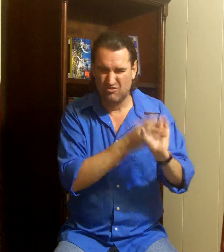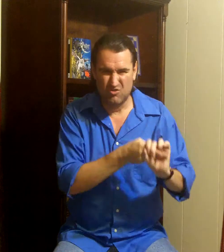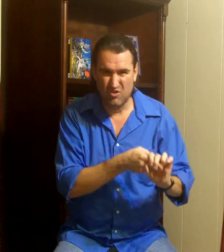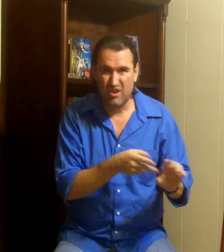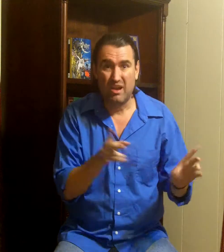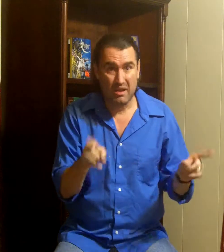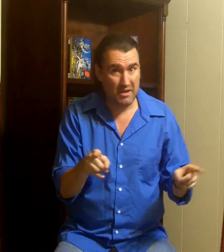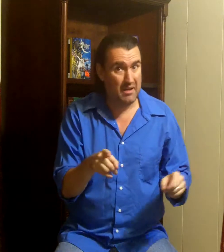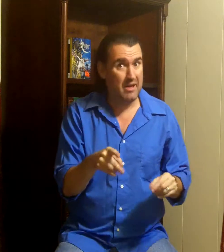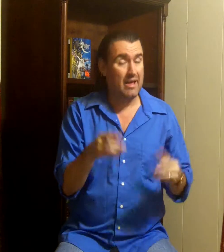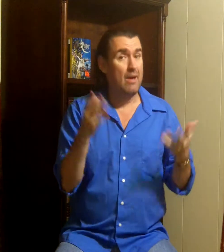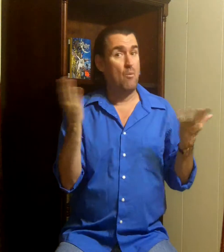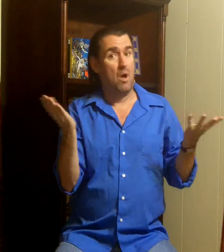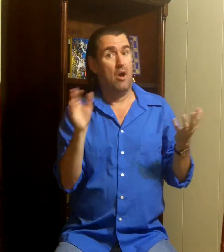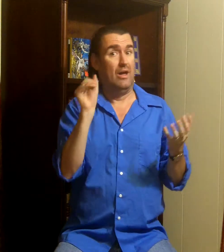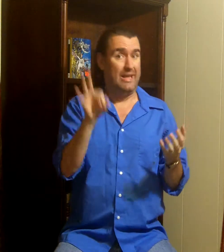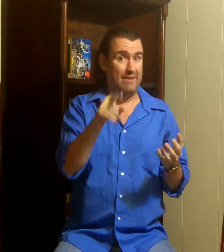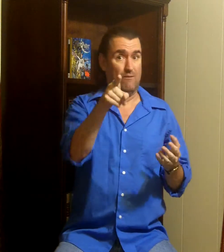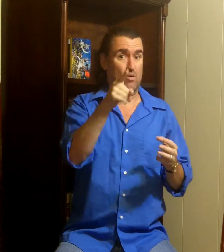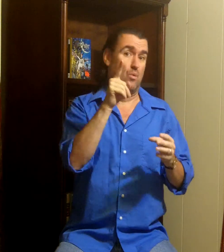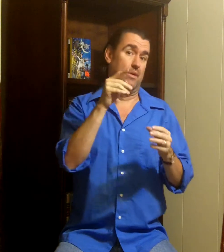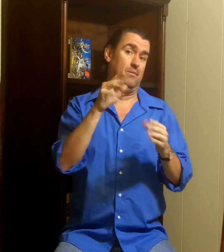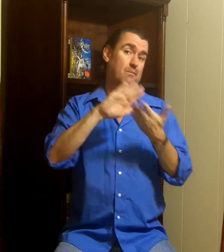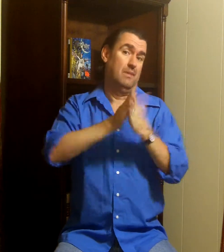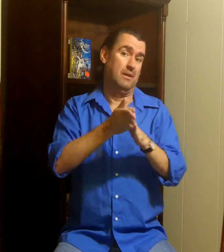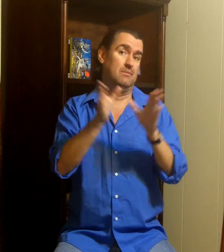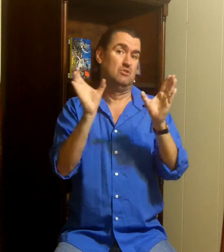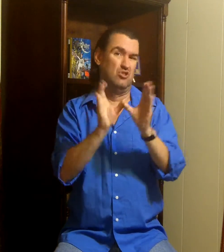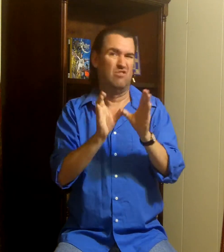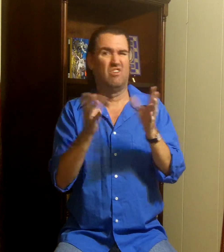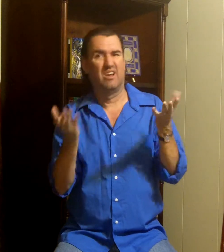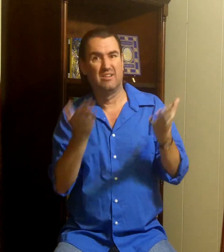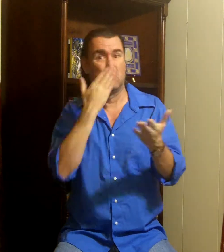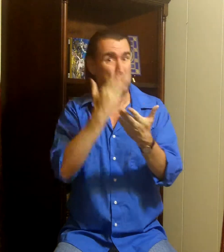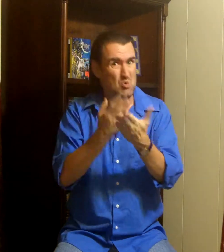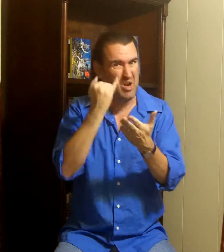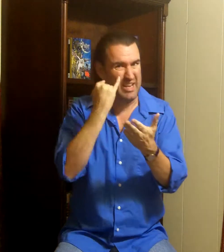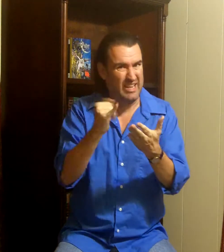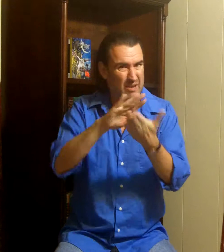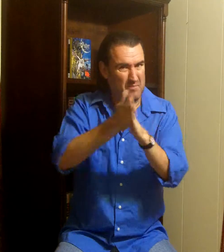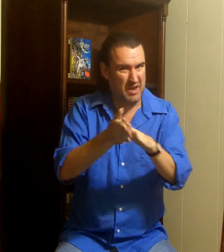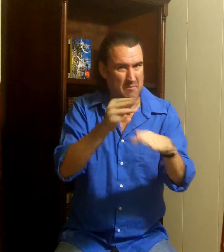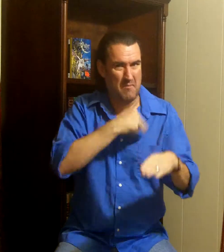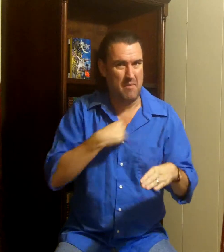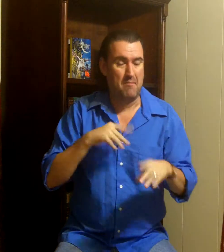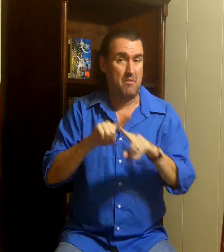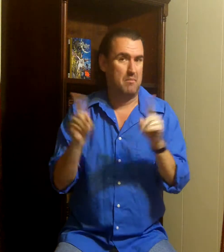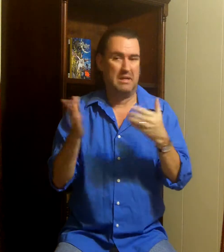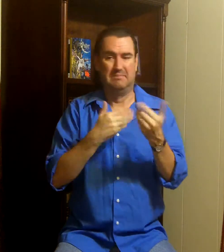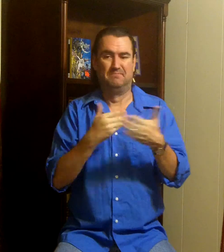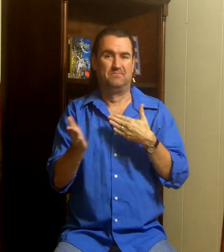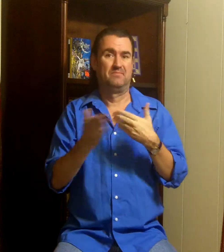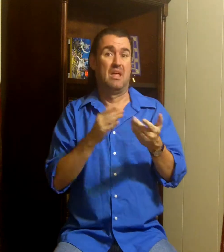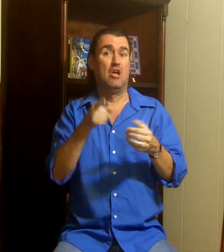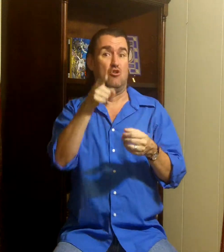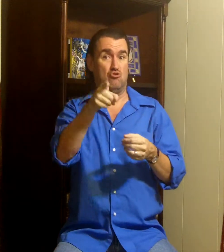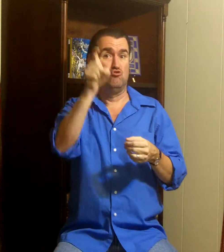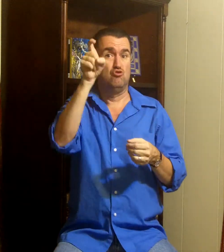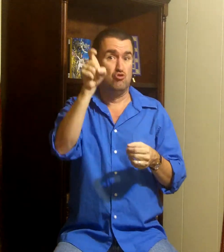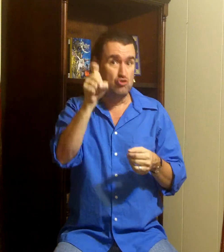by them through NIC, you might as well just be a member. But you should still know what RID is doing, because they do have